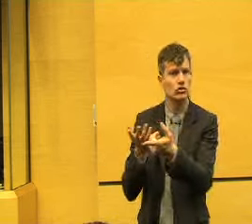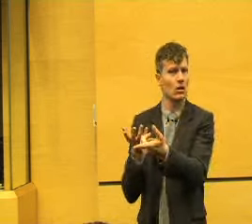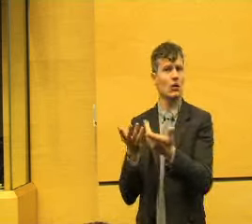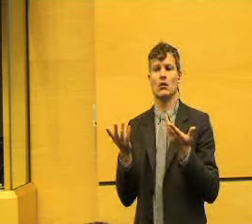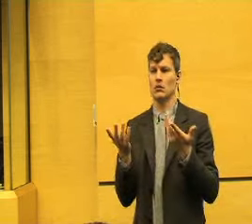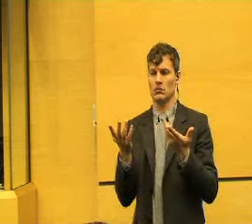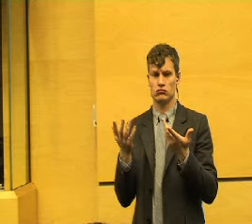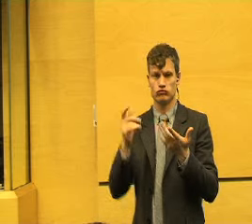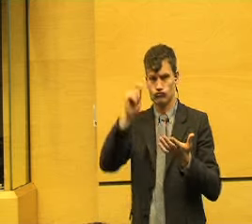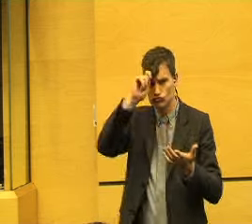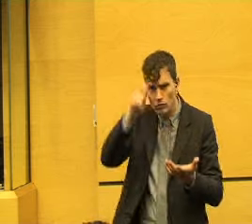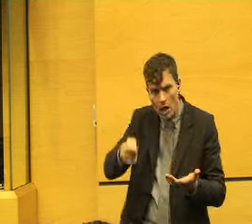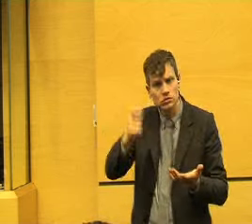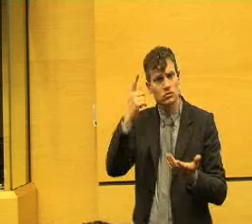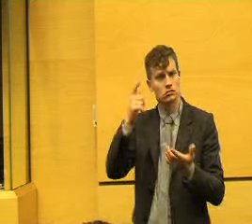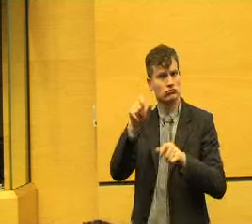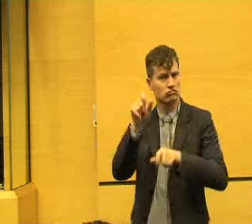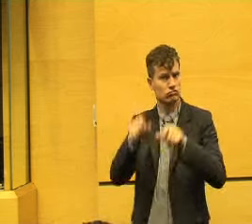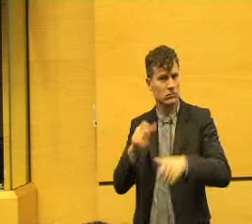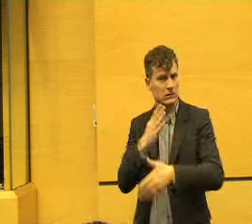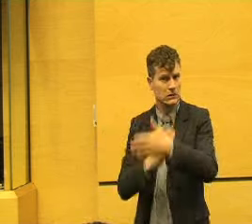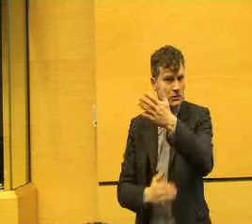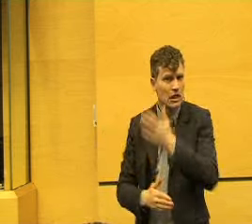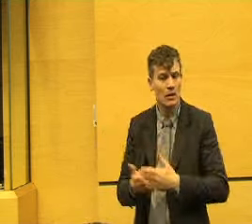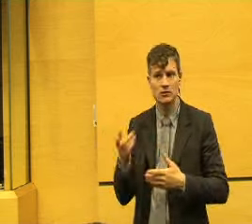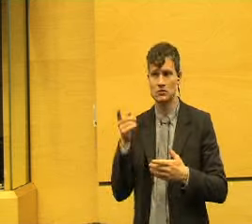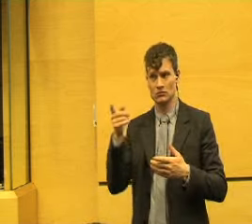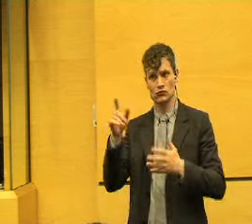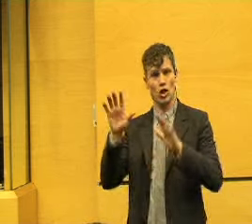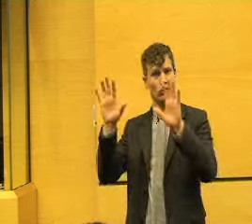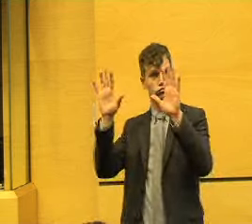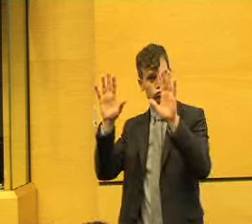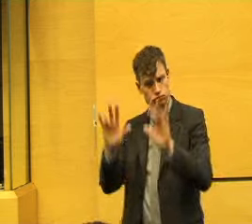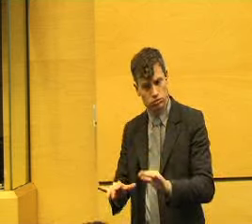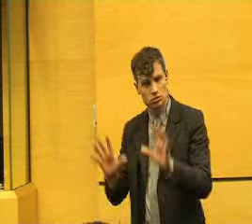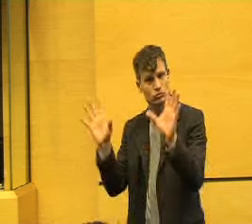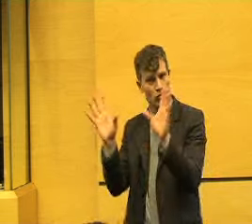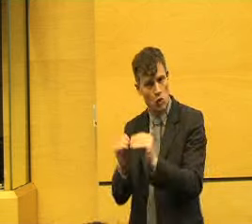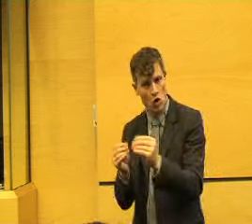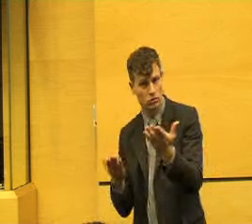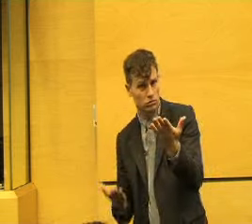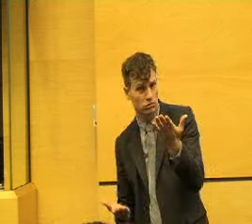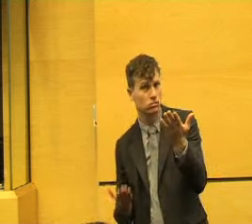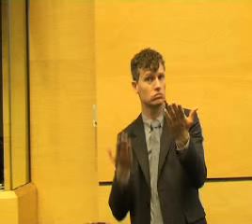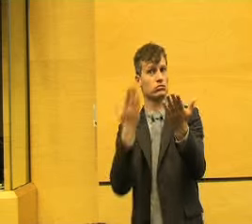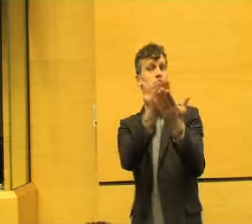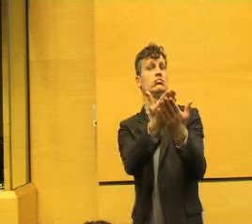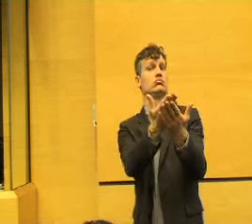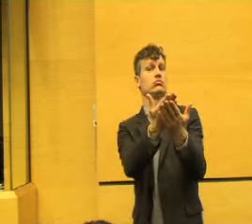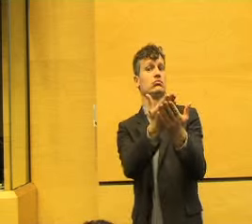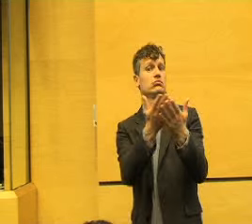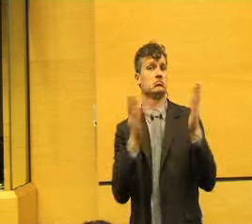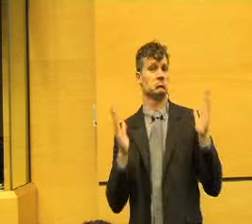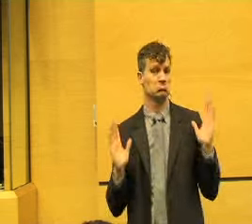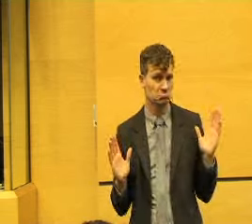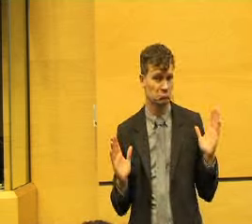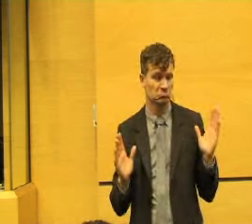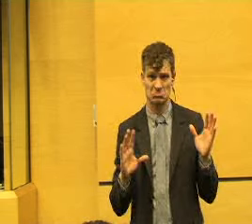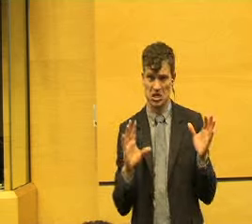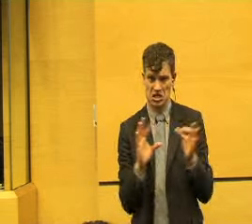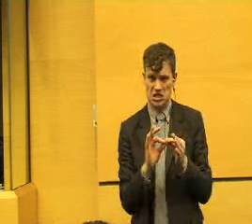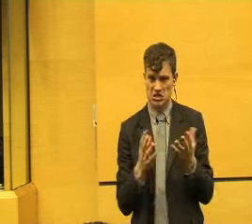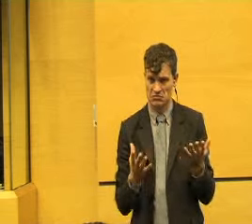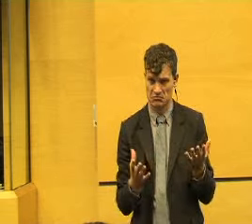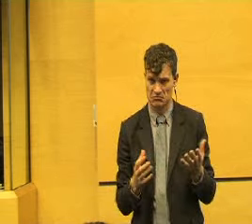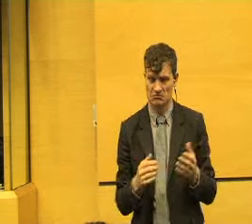respect of persons with disabilities that are put forward by the state party? I will stop here, and I wish you